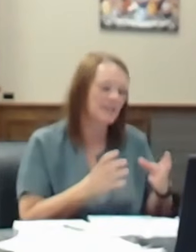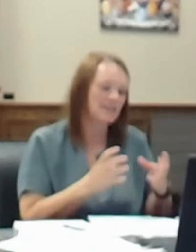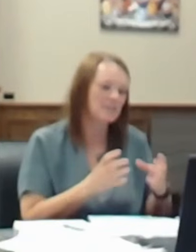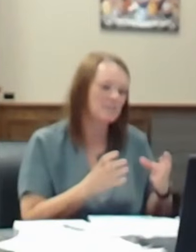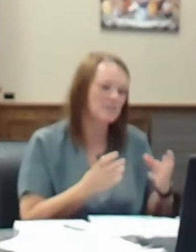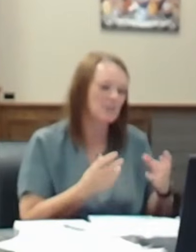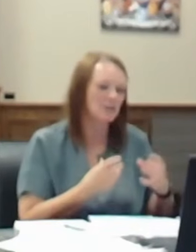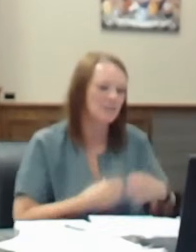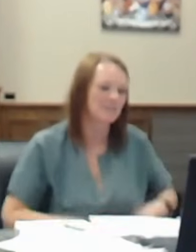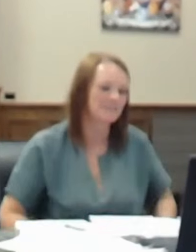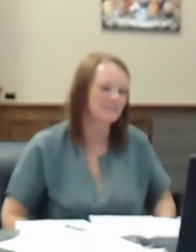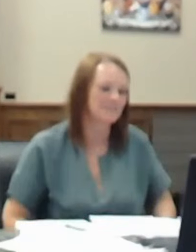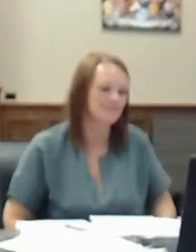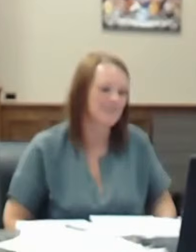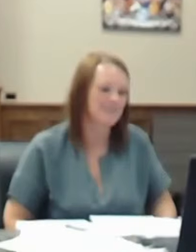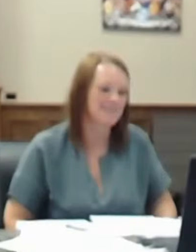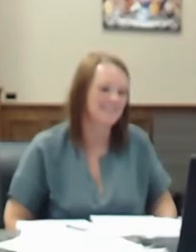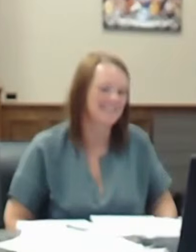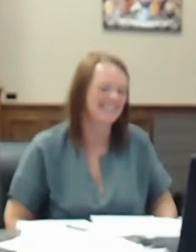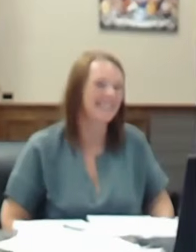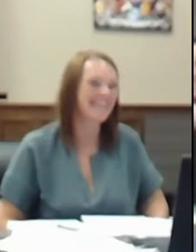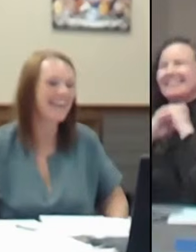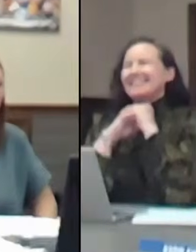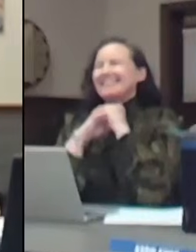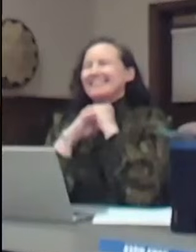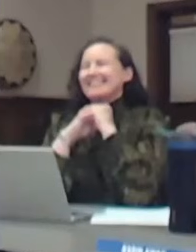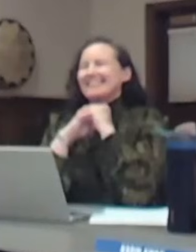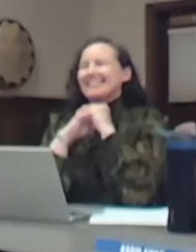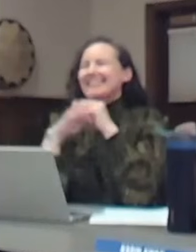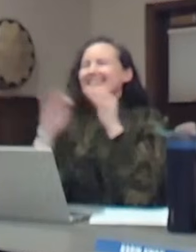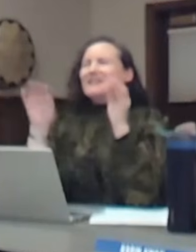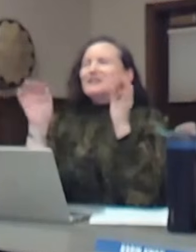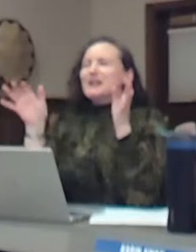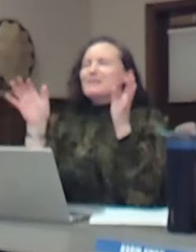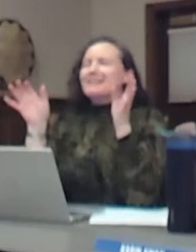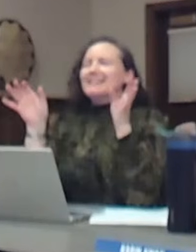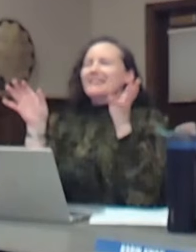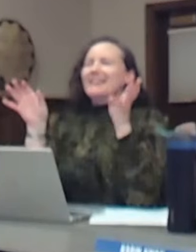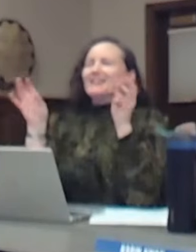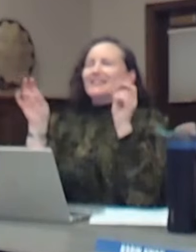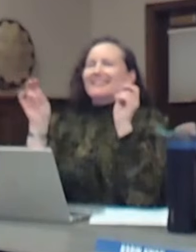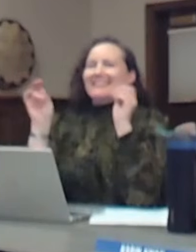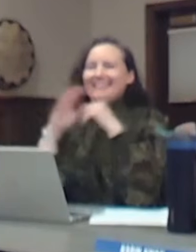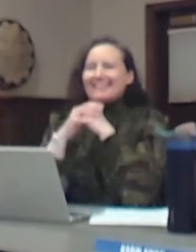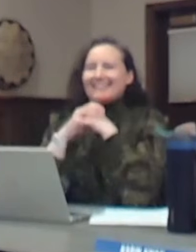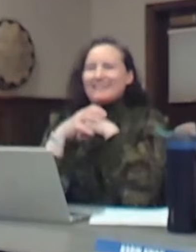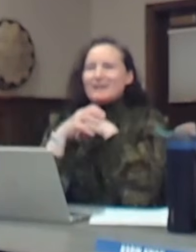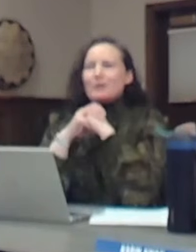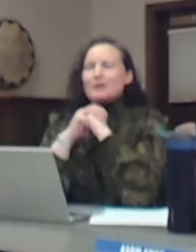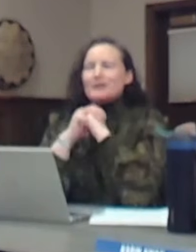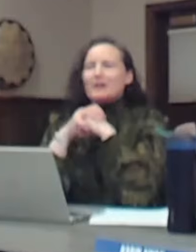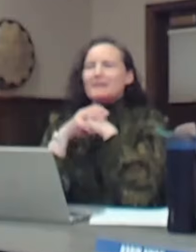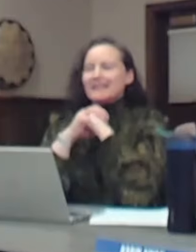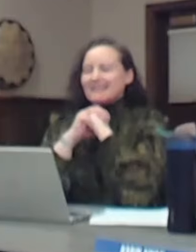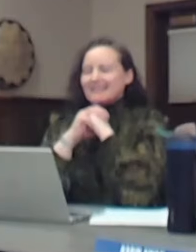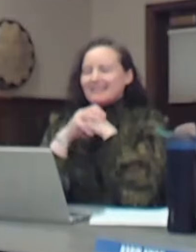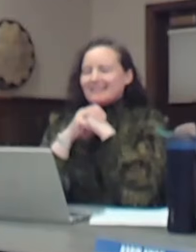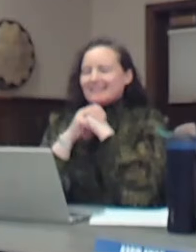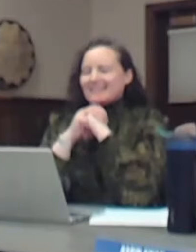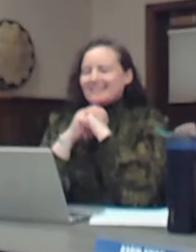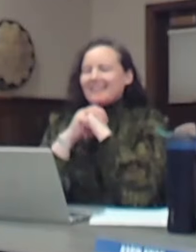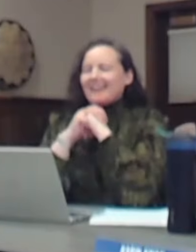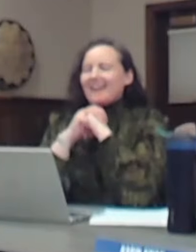Still a rectangle, but smaller. That makes sense. Can you see it? It's our shape identification portion of our